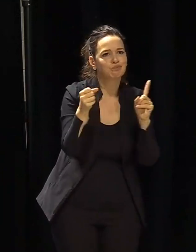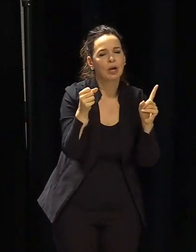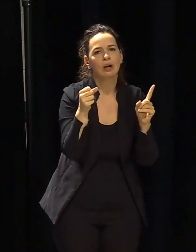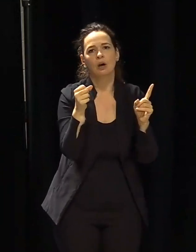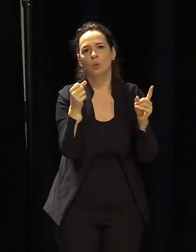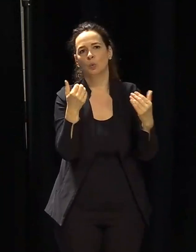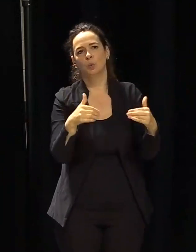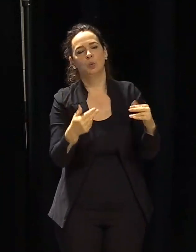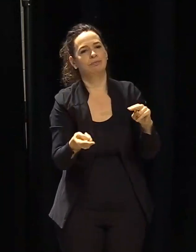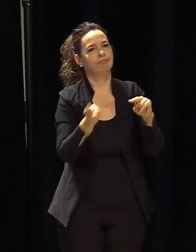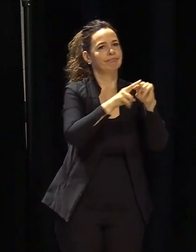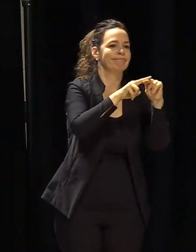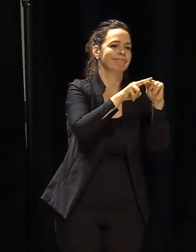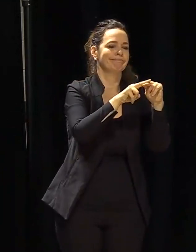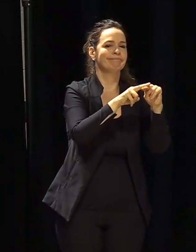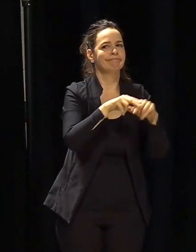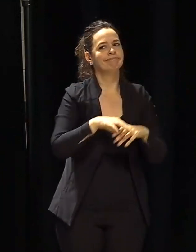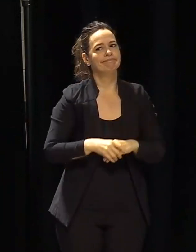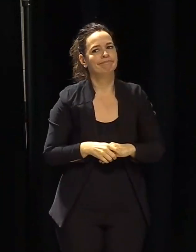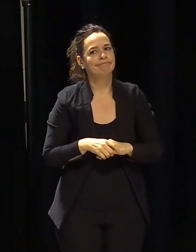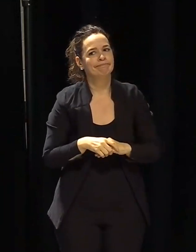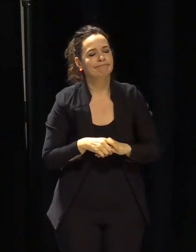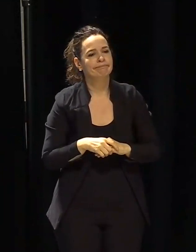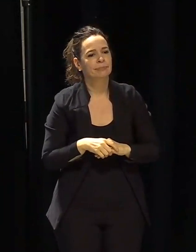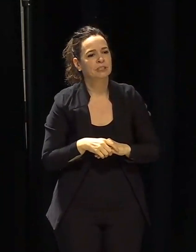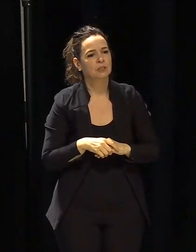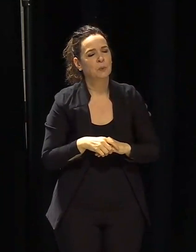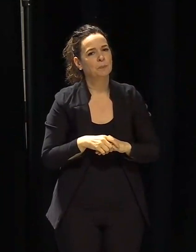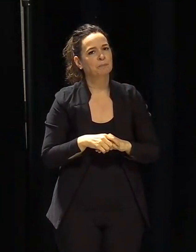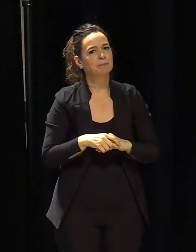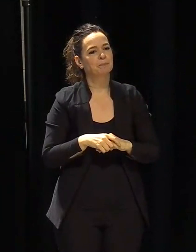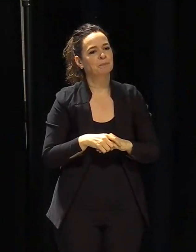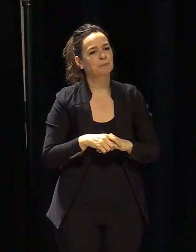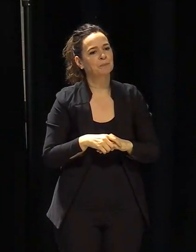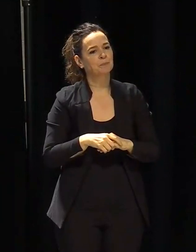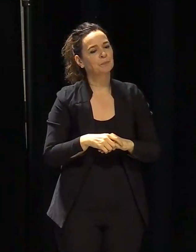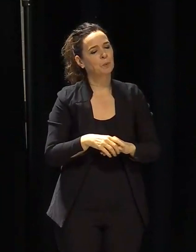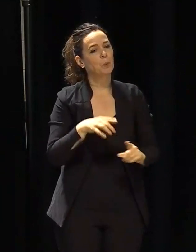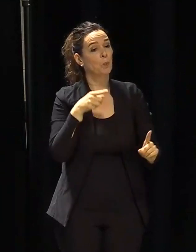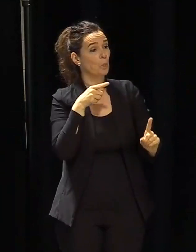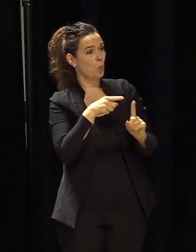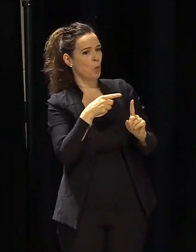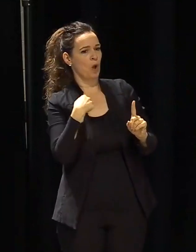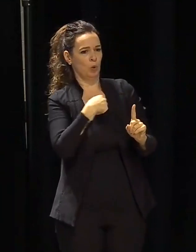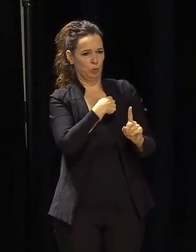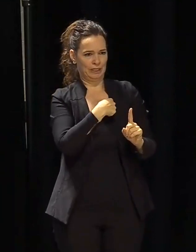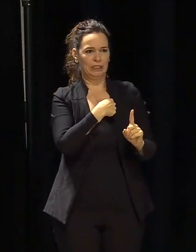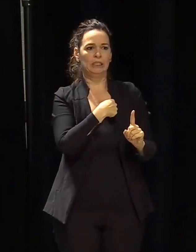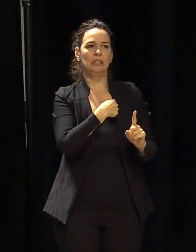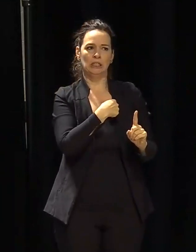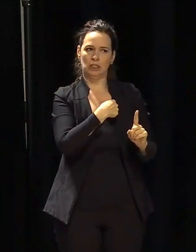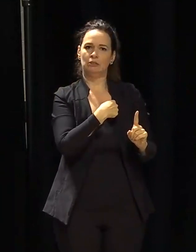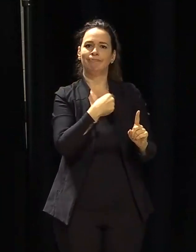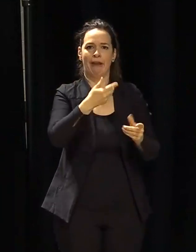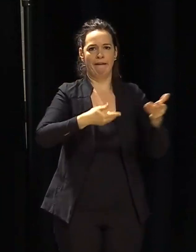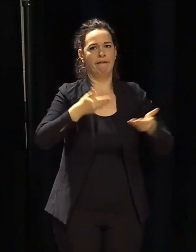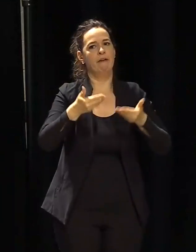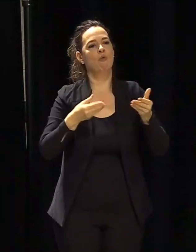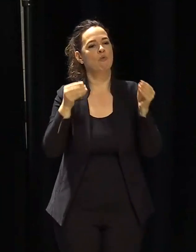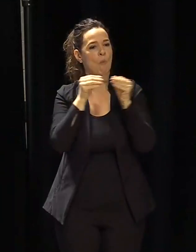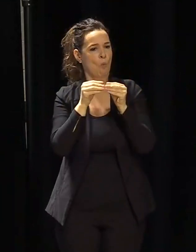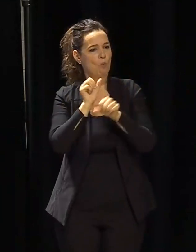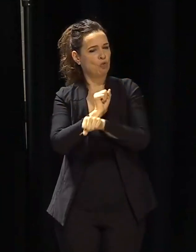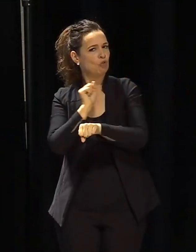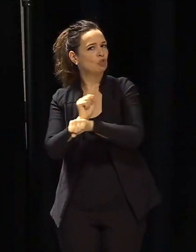perspective, our caseloads, we're staffing up to meet the caseloads. these caseloads could jeopardize our